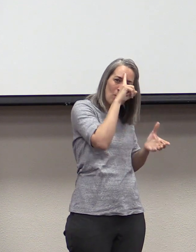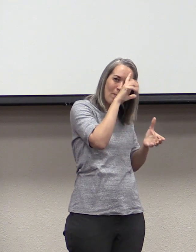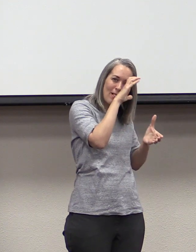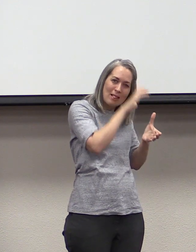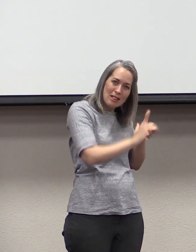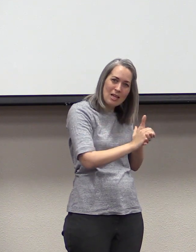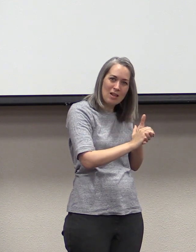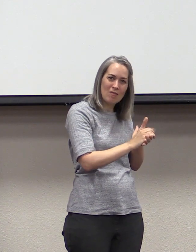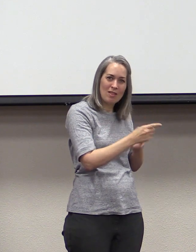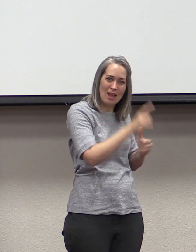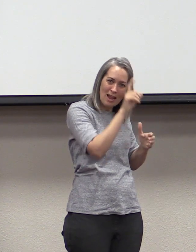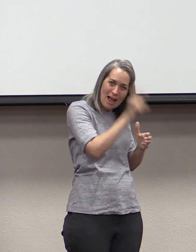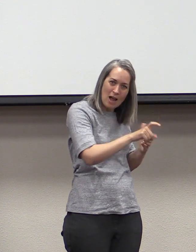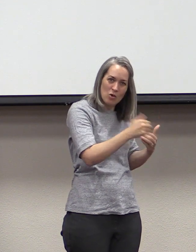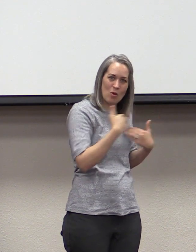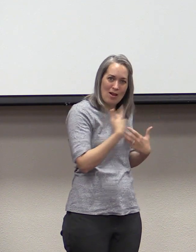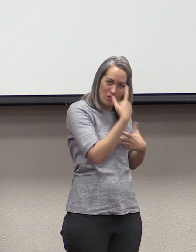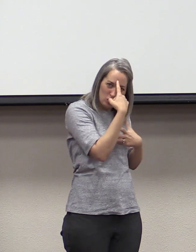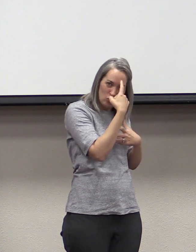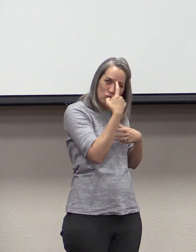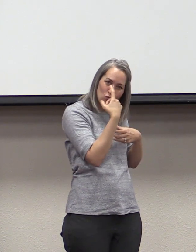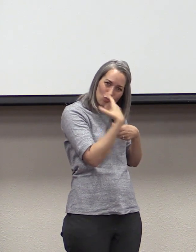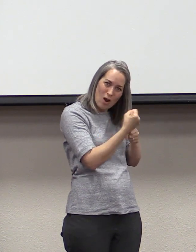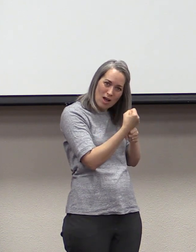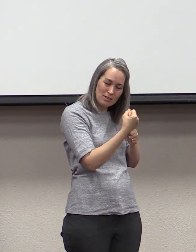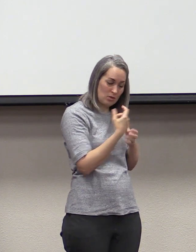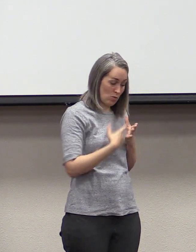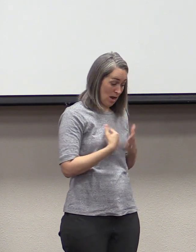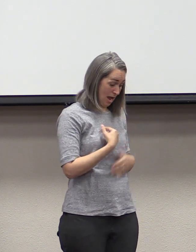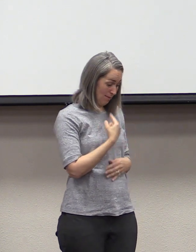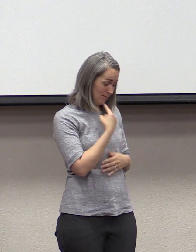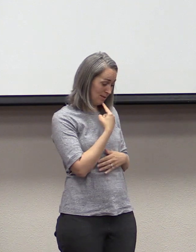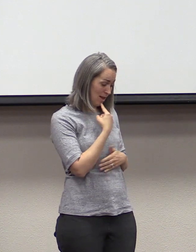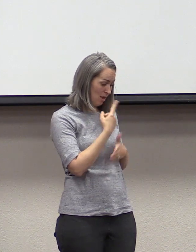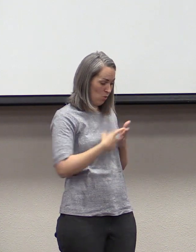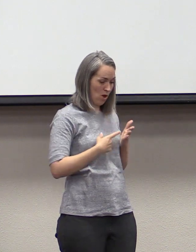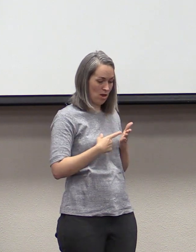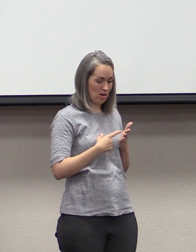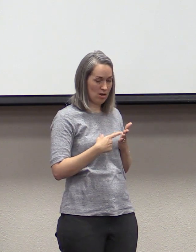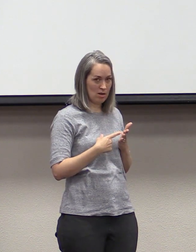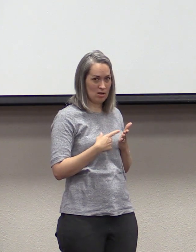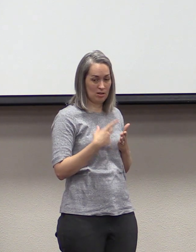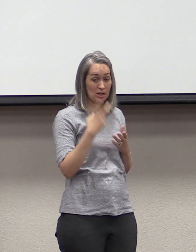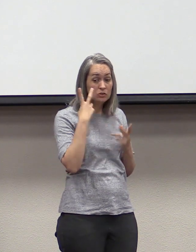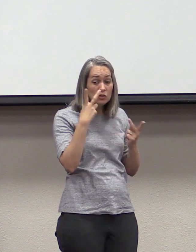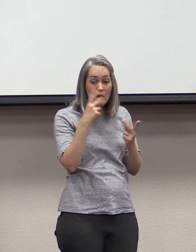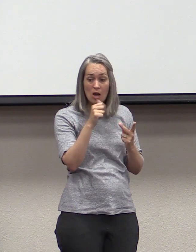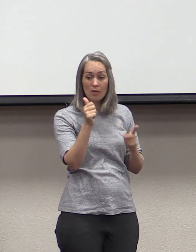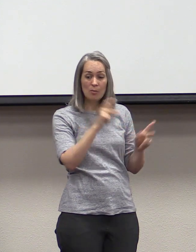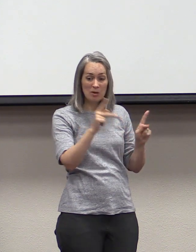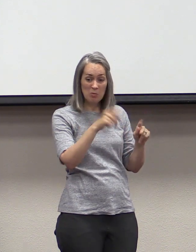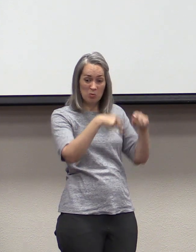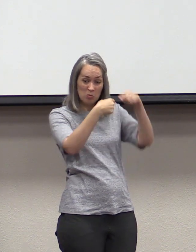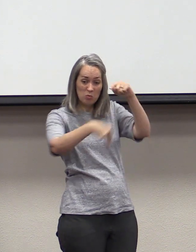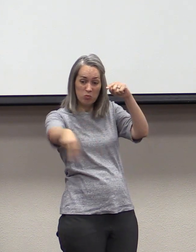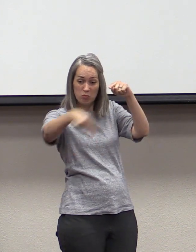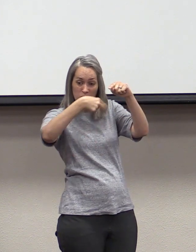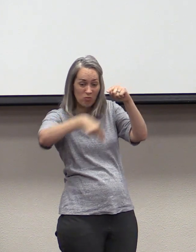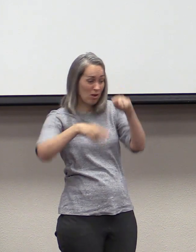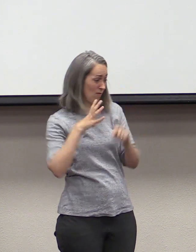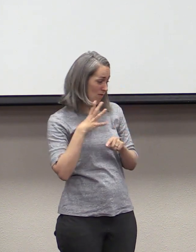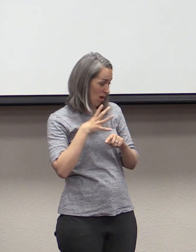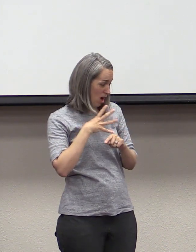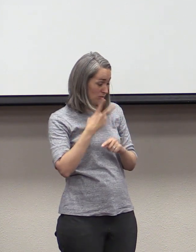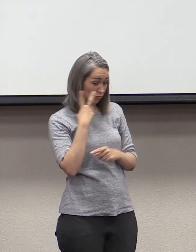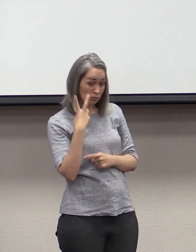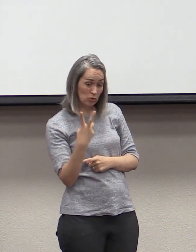their trust in what I was saying and what they saw other people do, but they had to